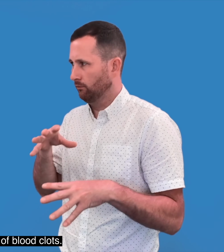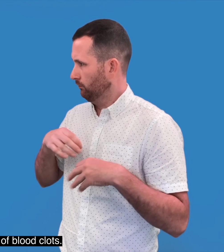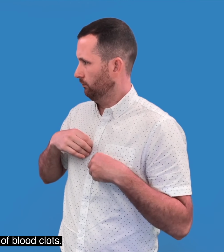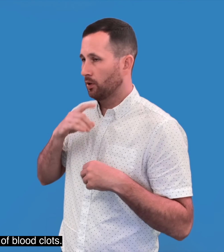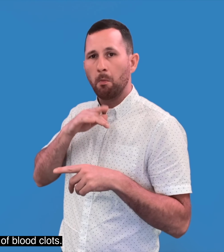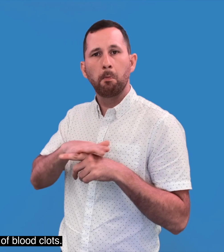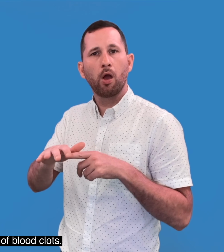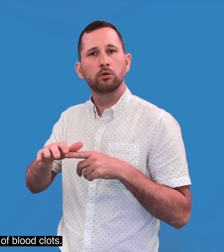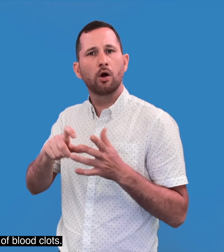Risk of blood clots.